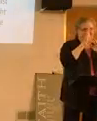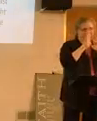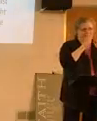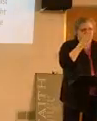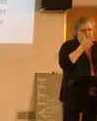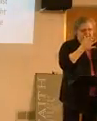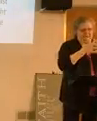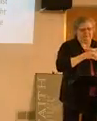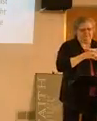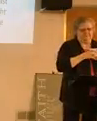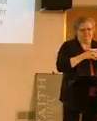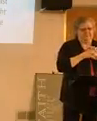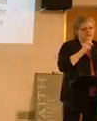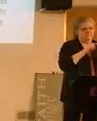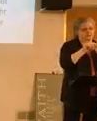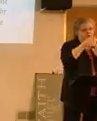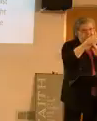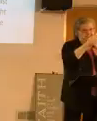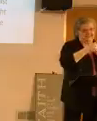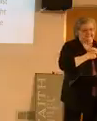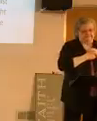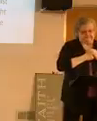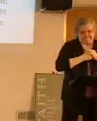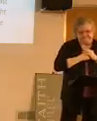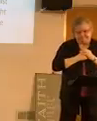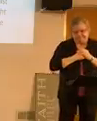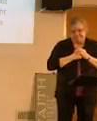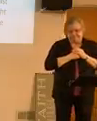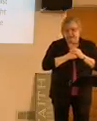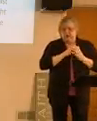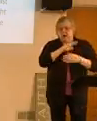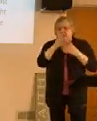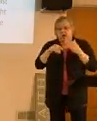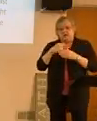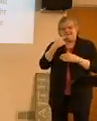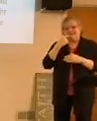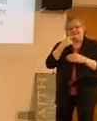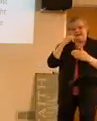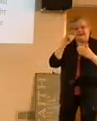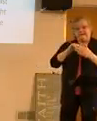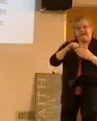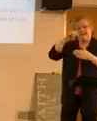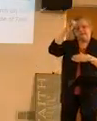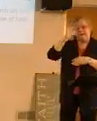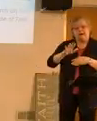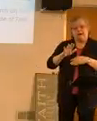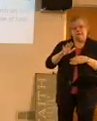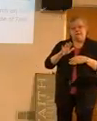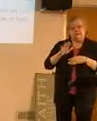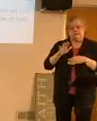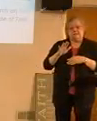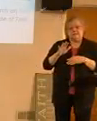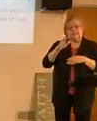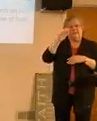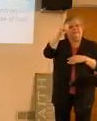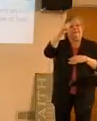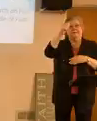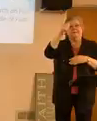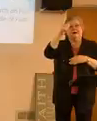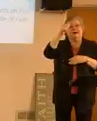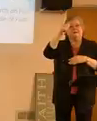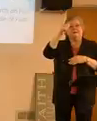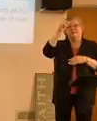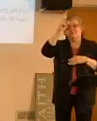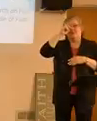open? Look at verse number 10. All this is said, this is so that God, in his